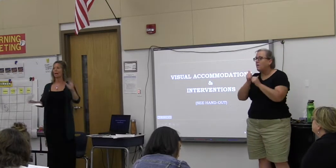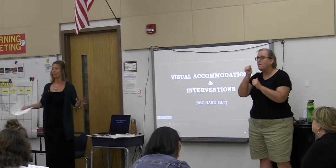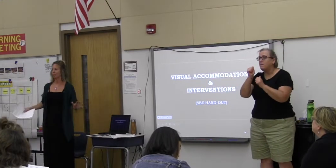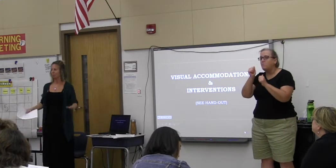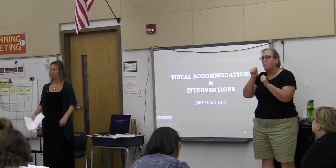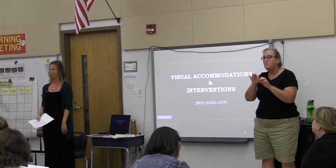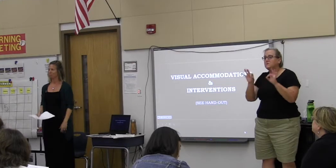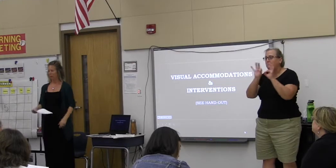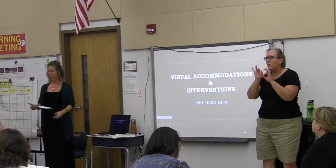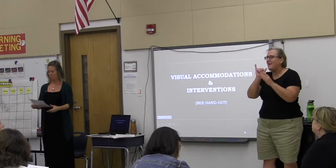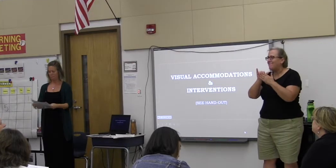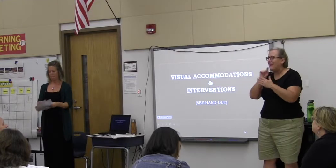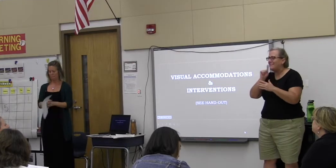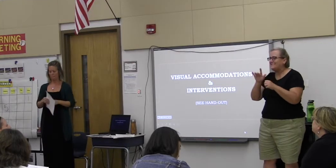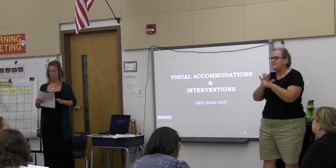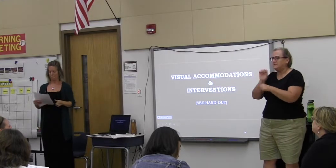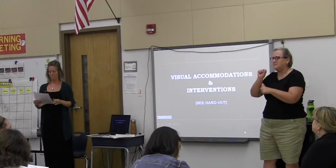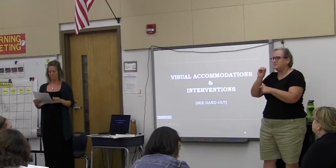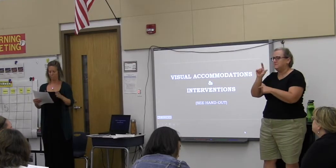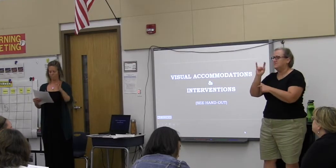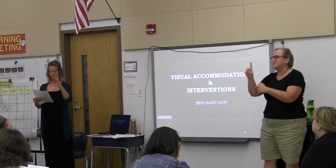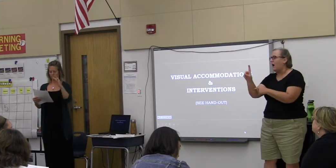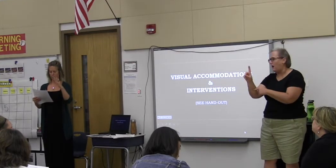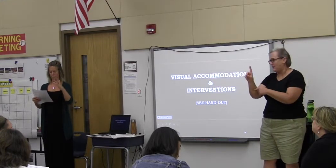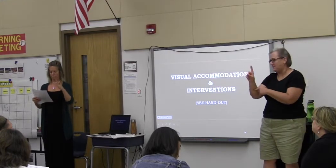that it's solid. Okay?